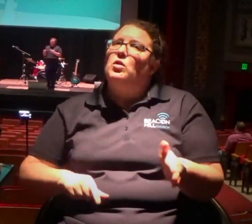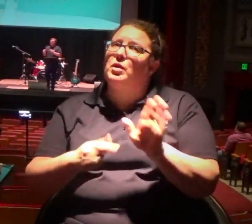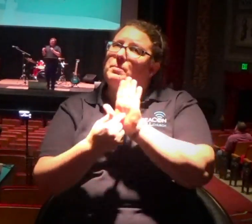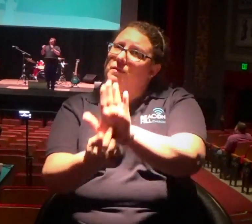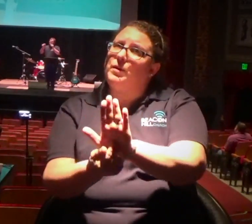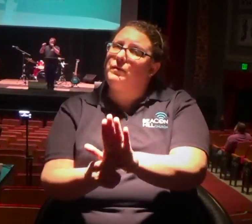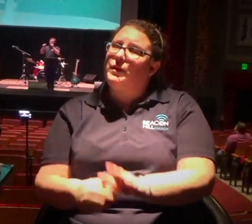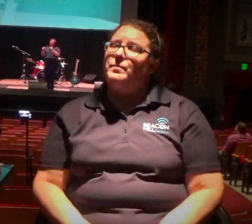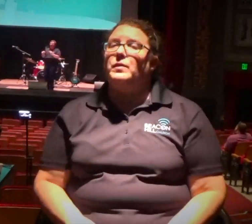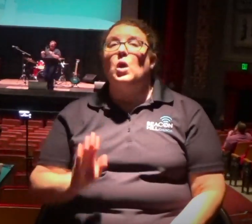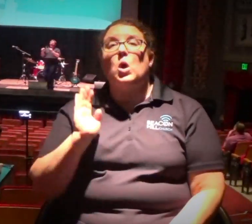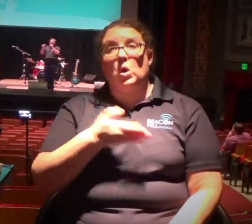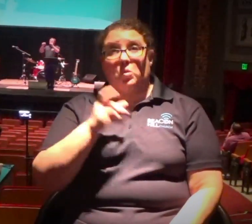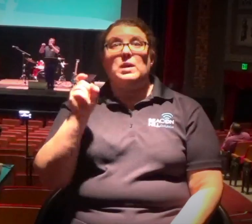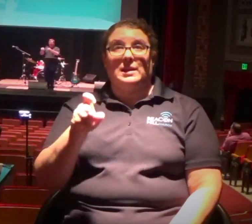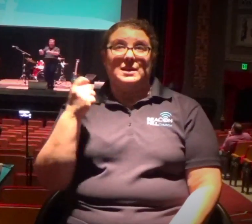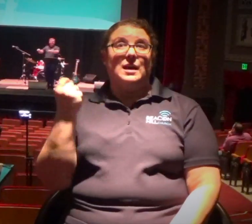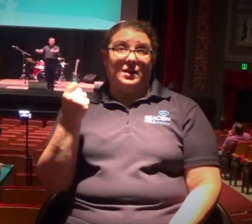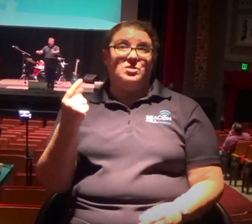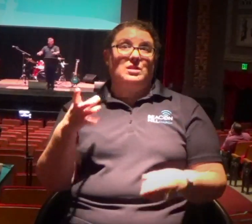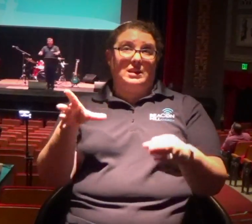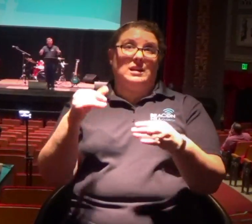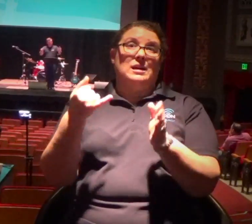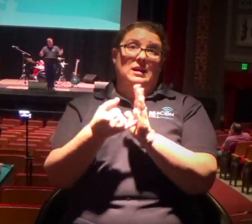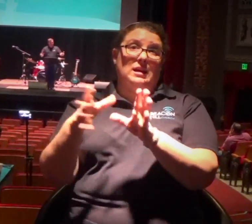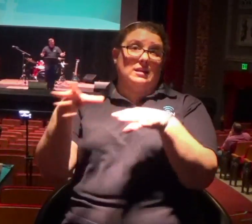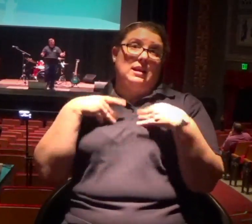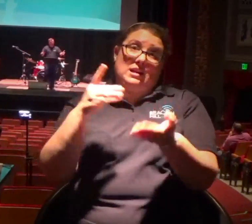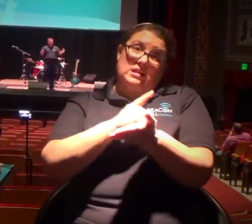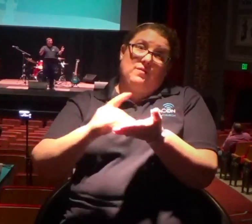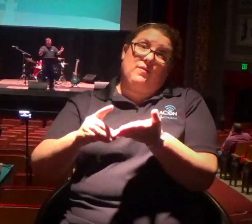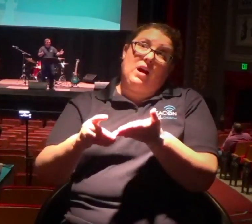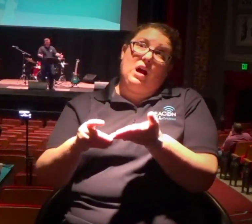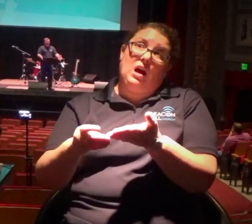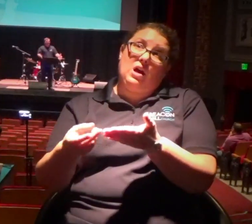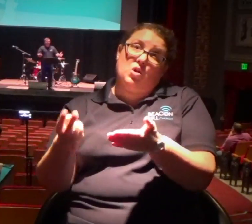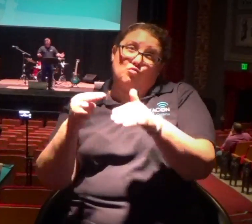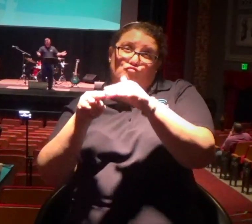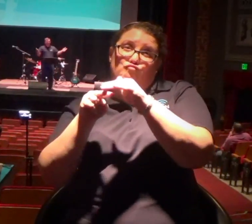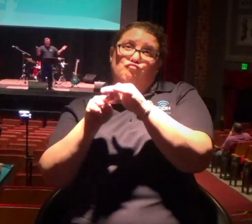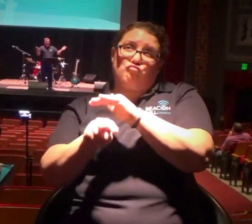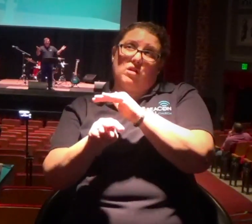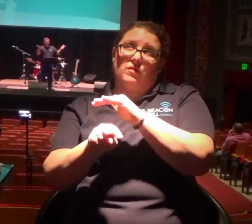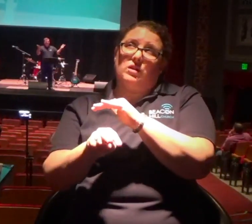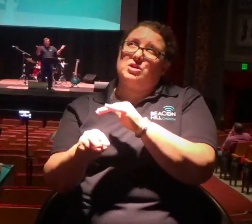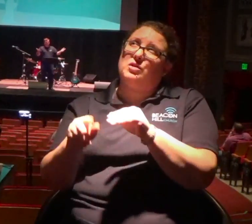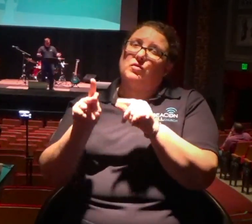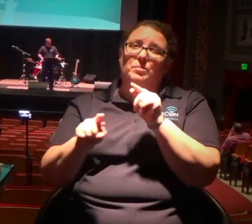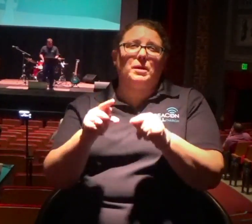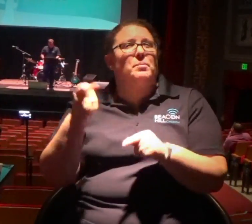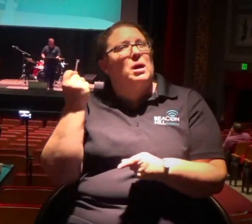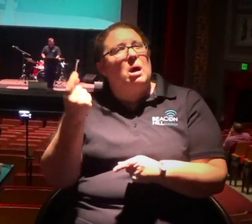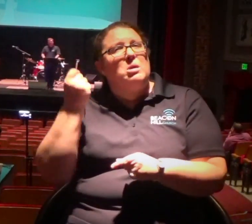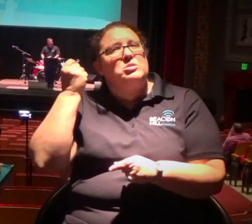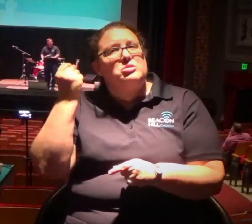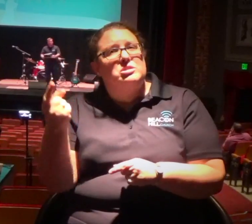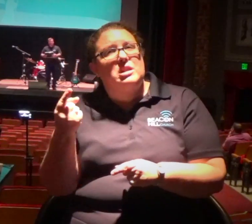it takes divine revelation for people to understand the truth of the gospel of Jesus Christ. You can't